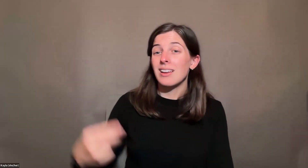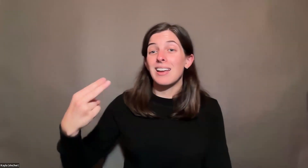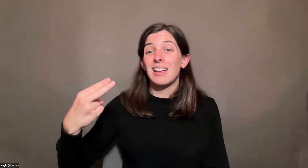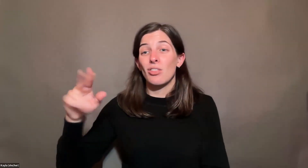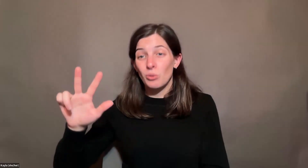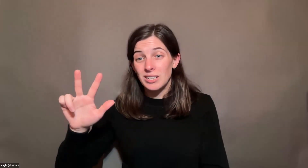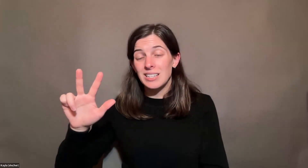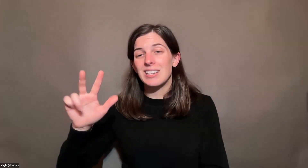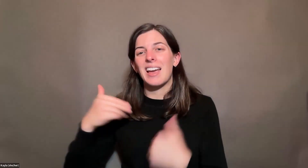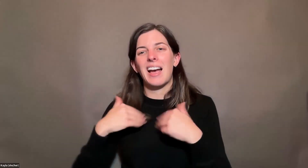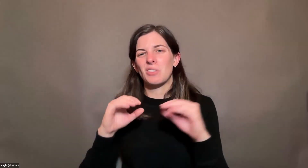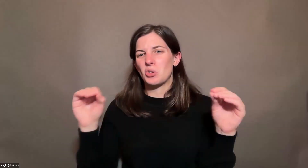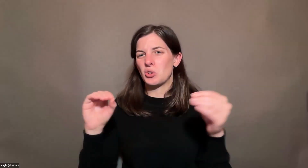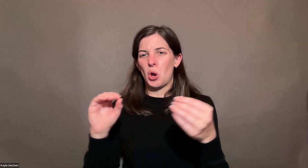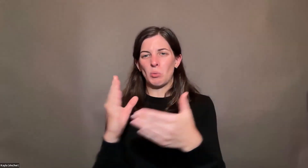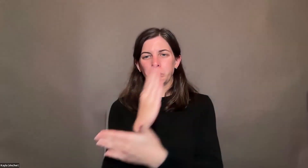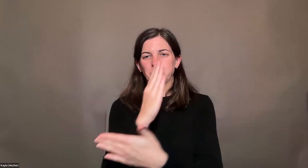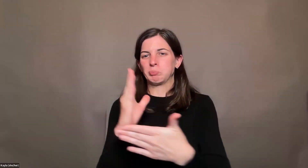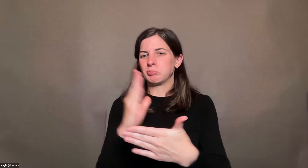you need to have some chronicle order.